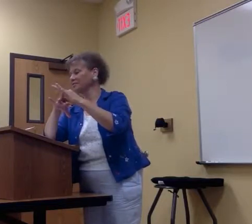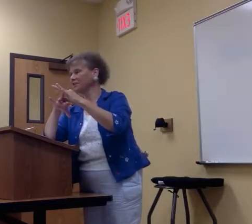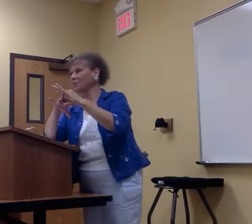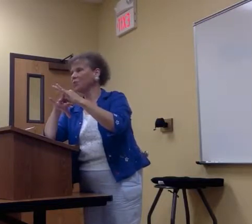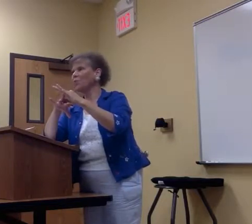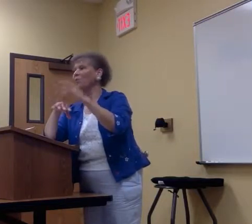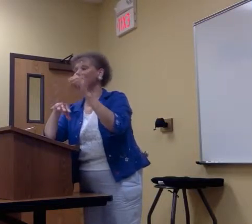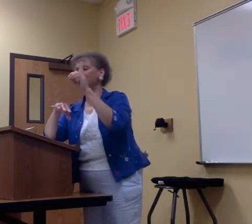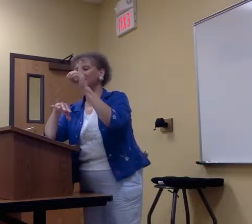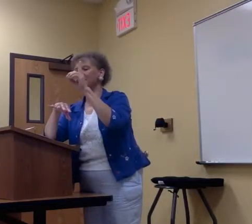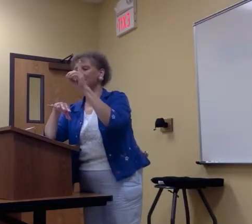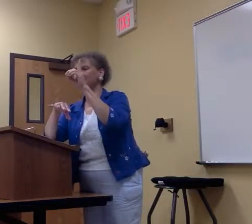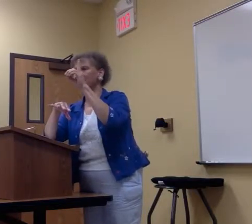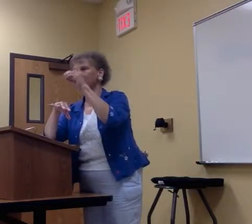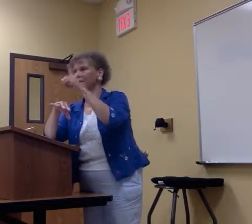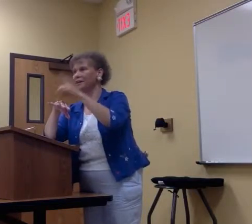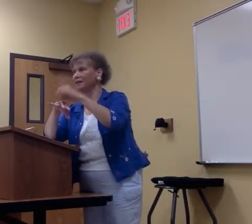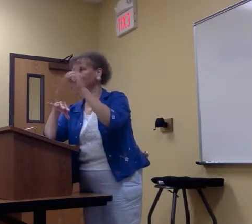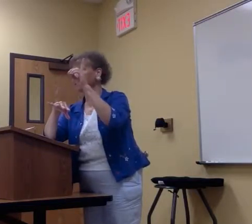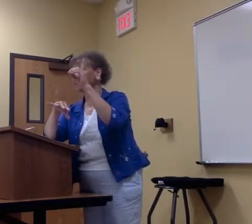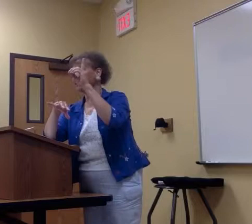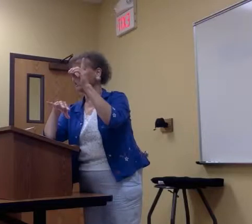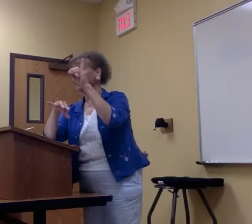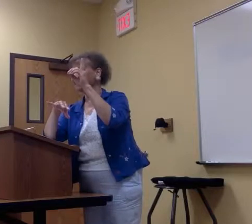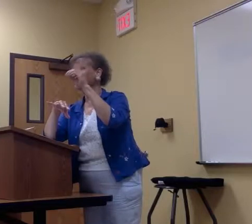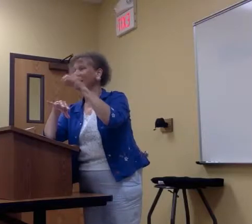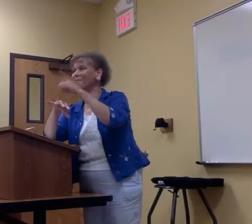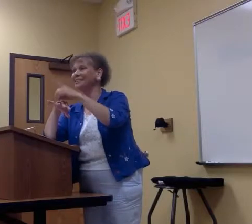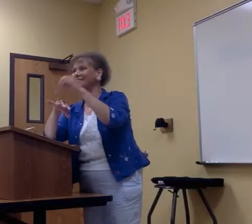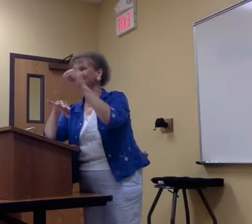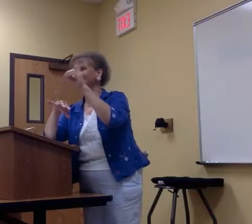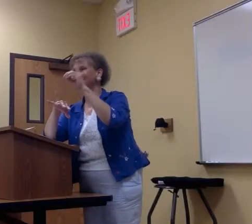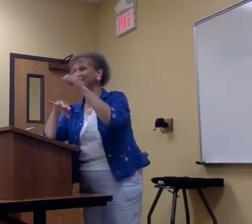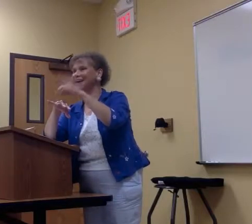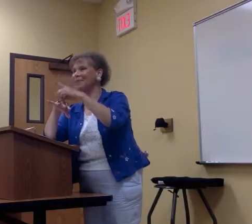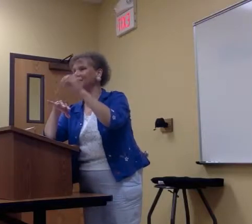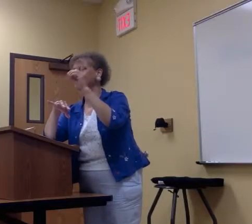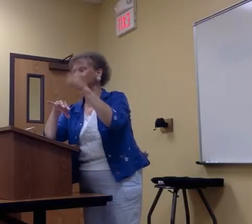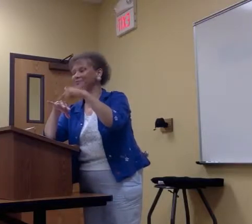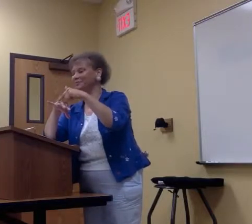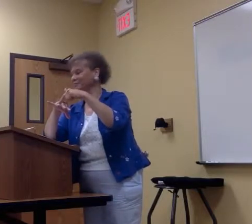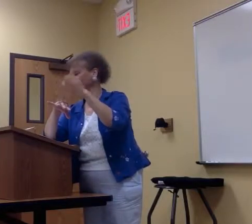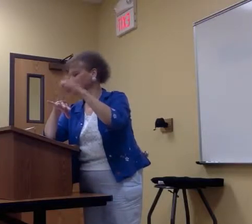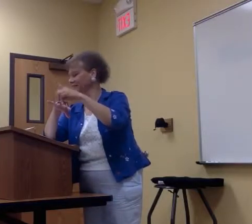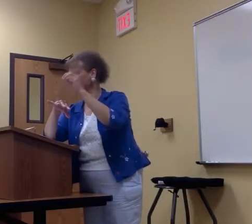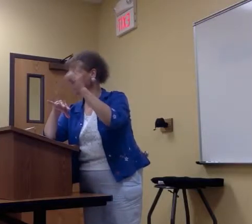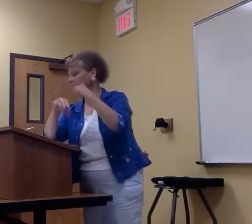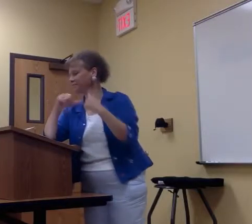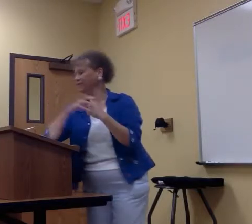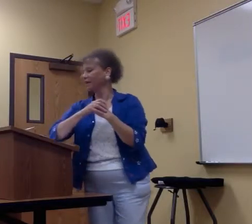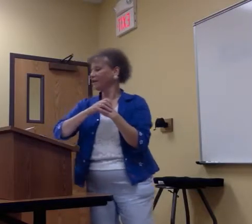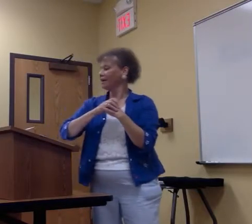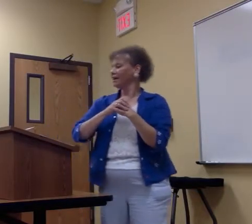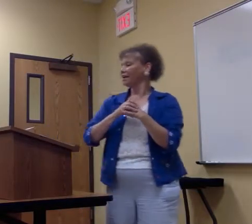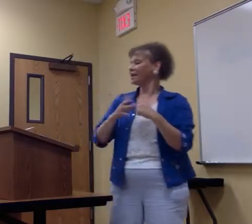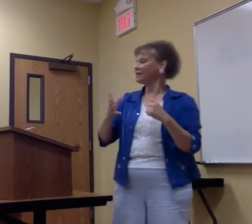be? Diamond. Diamond. Diamond. All right. So, and then at the end, she's